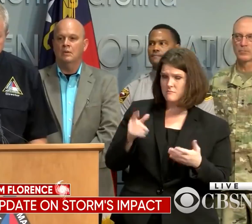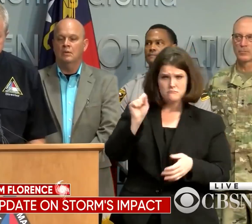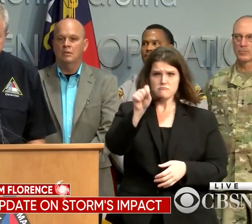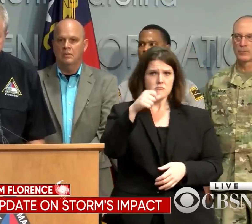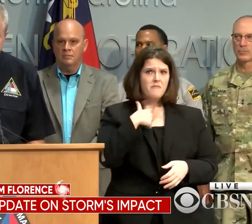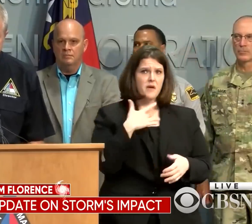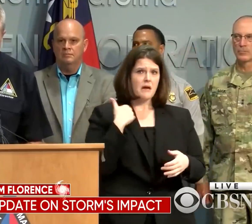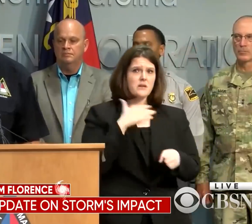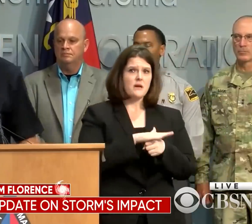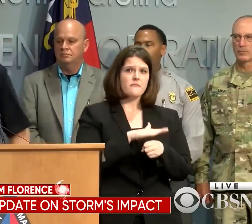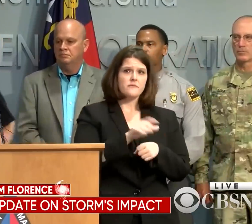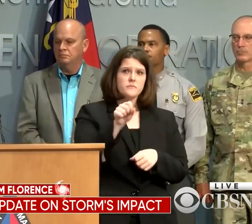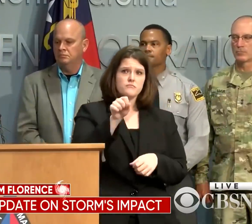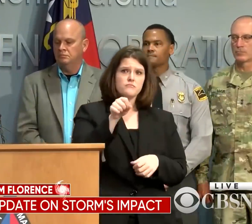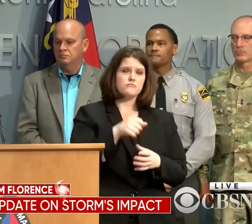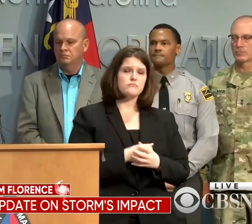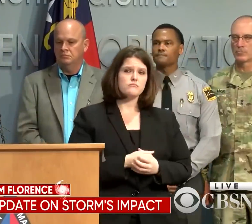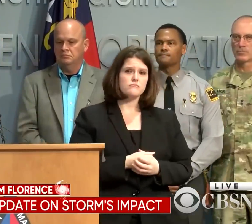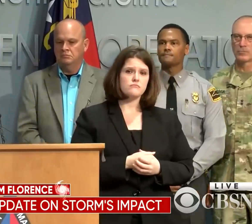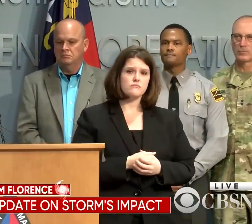I do.